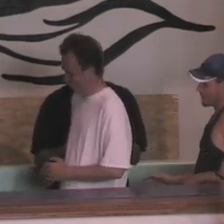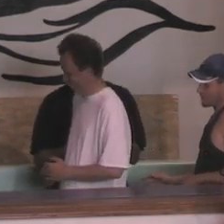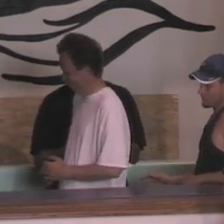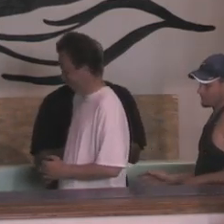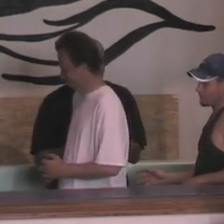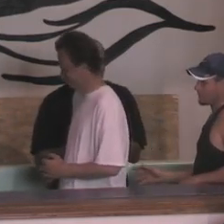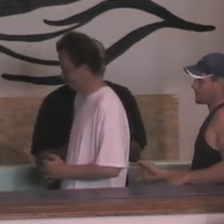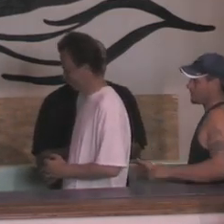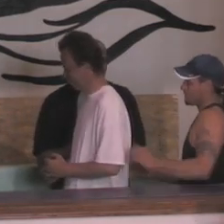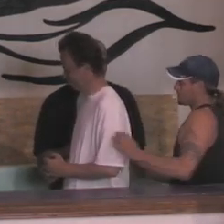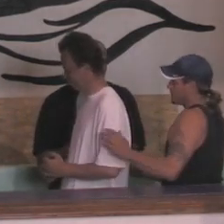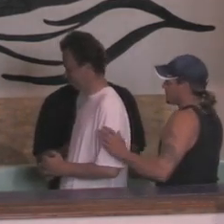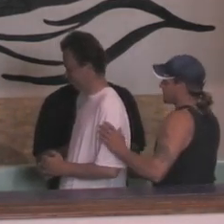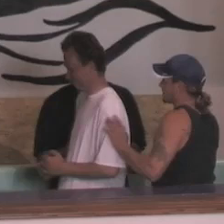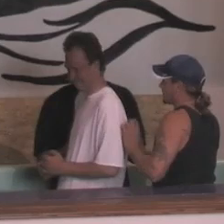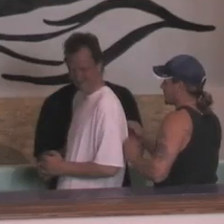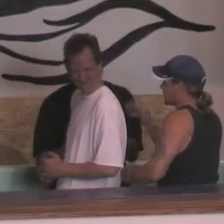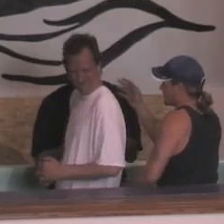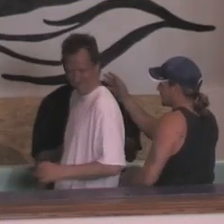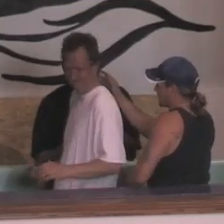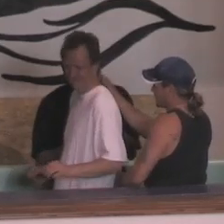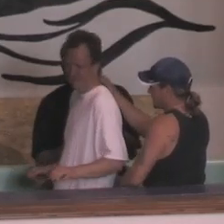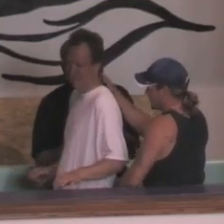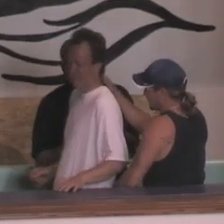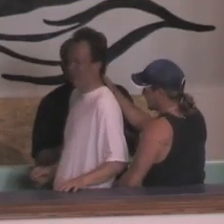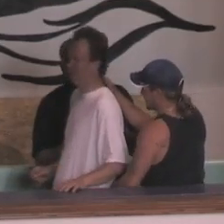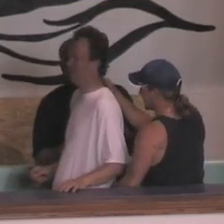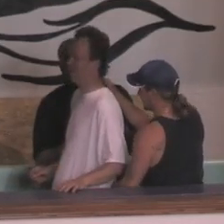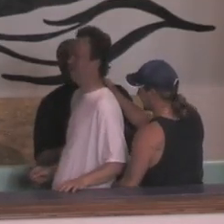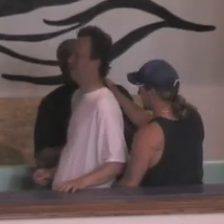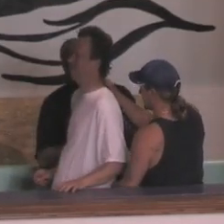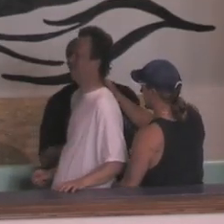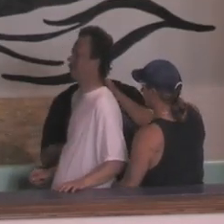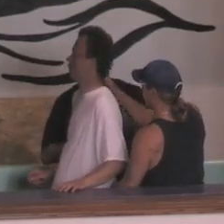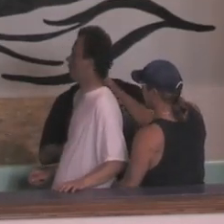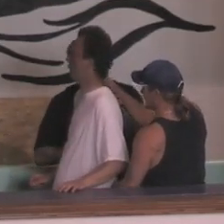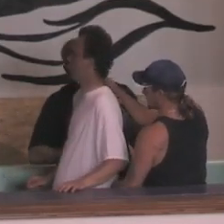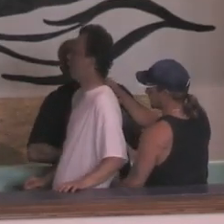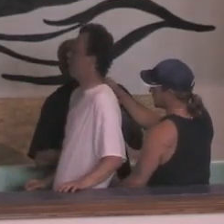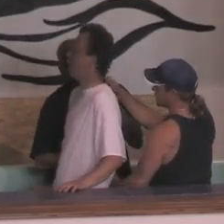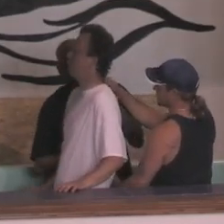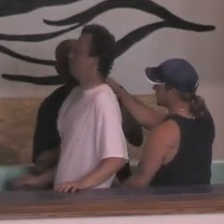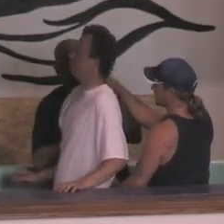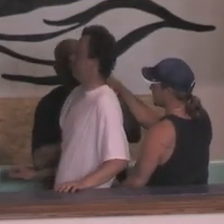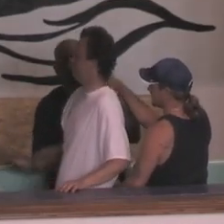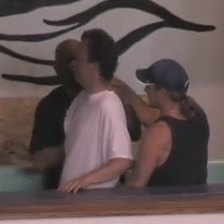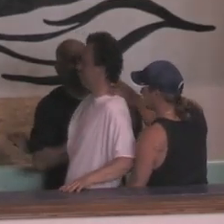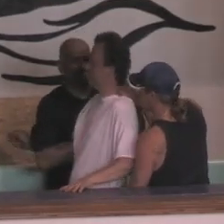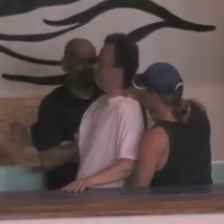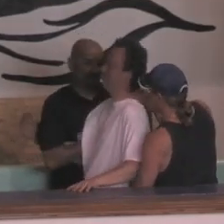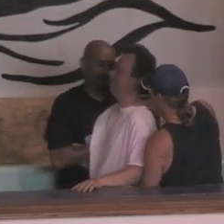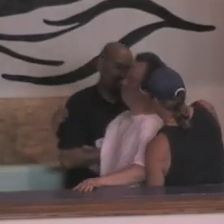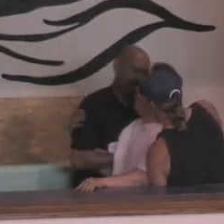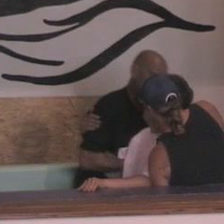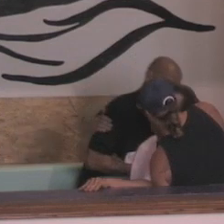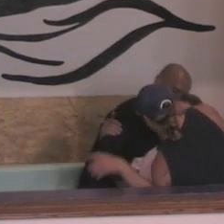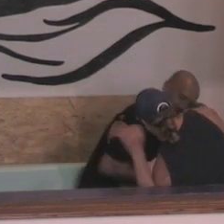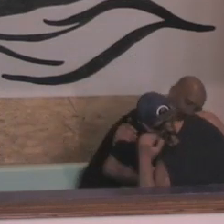our privilege to baptize you in the name of the Father, the Son, and the Holy Spirit.